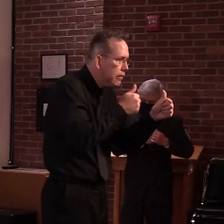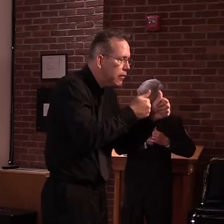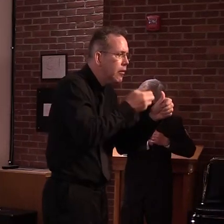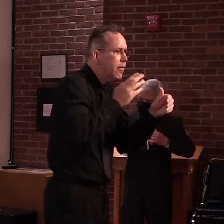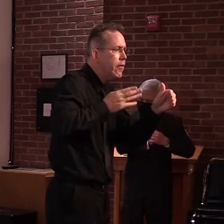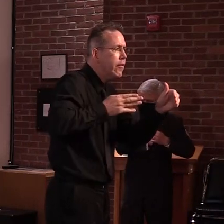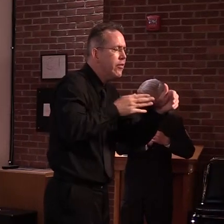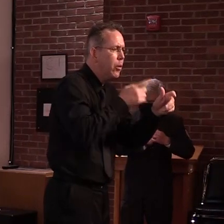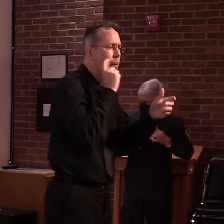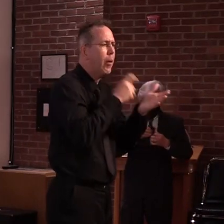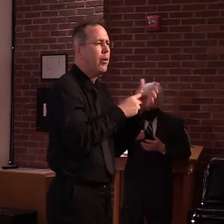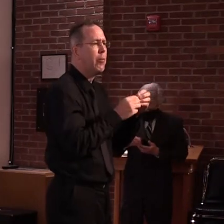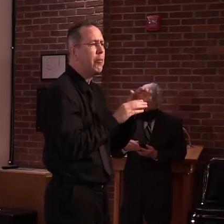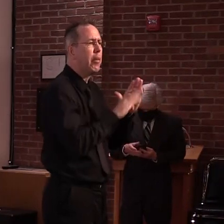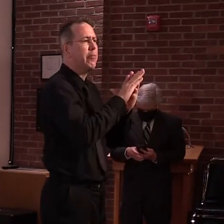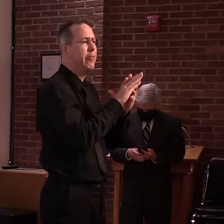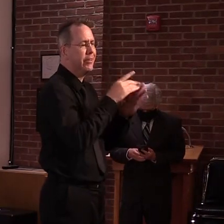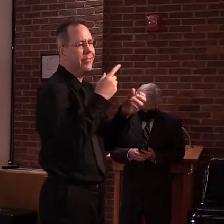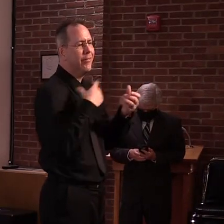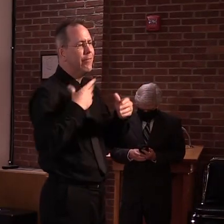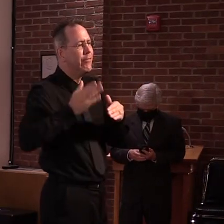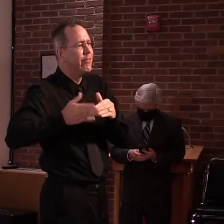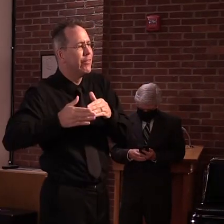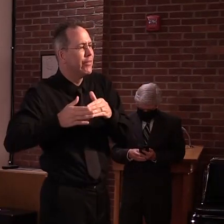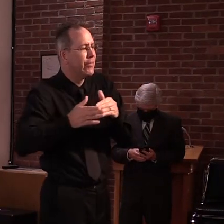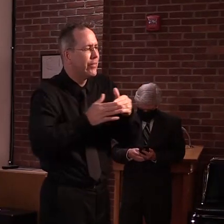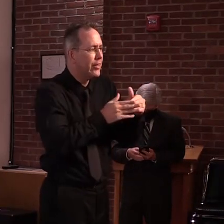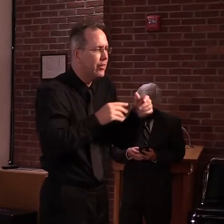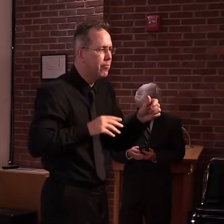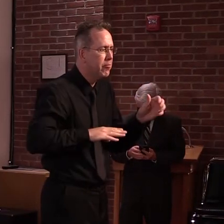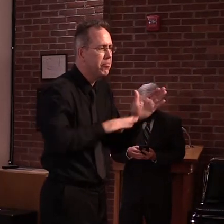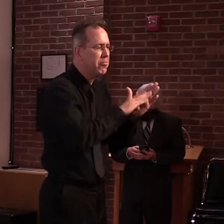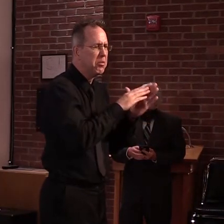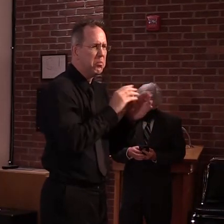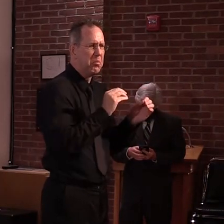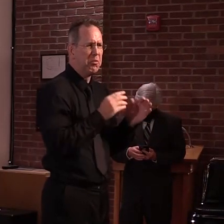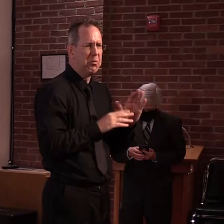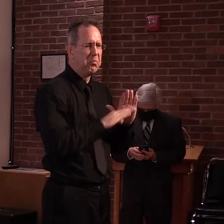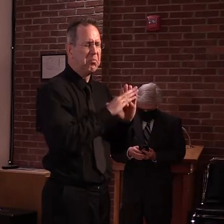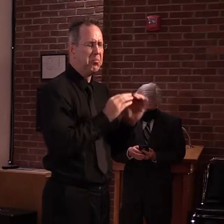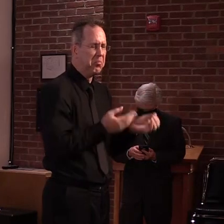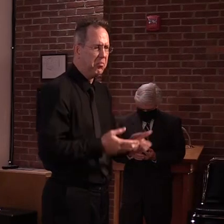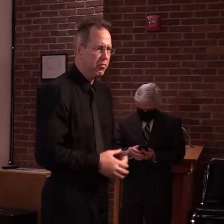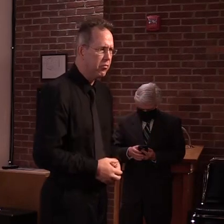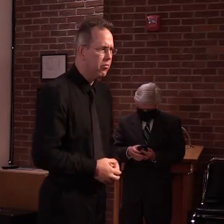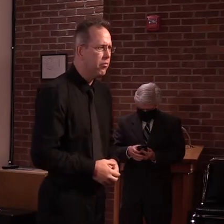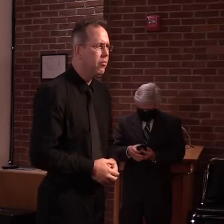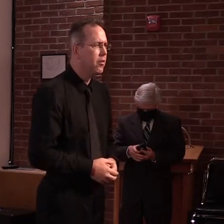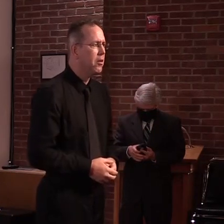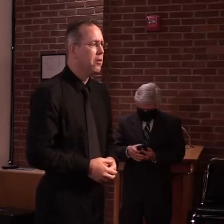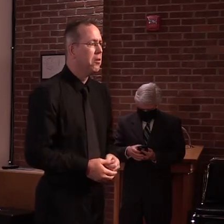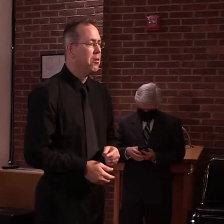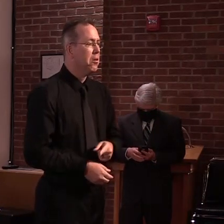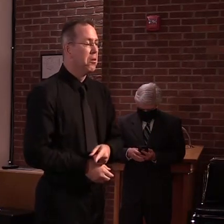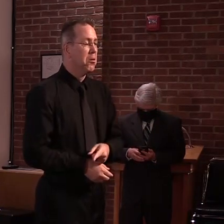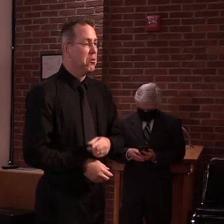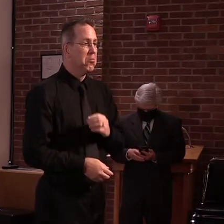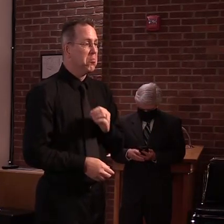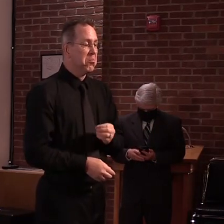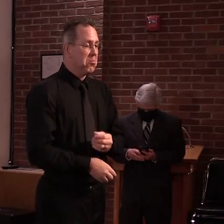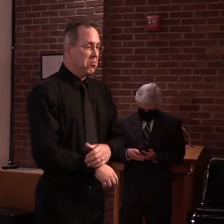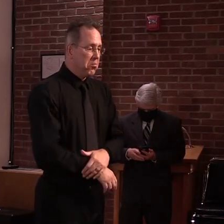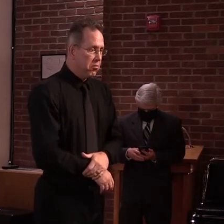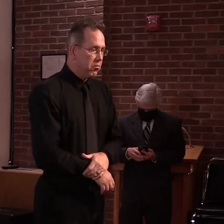was wondering if there's some, you know, spot reason for that. Or not that I'm aware of. People are looking for work, you